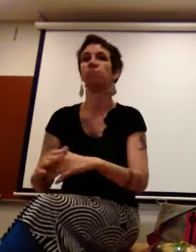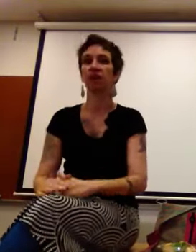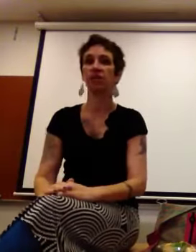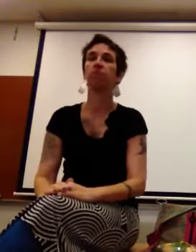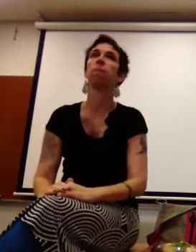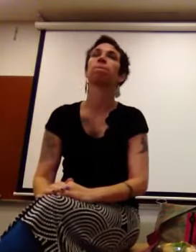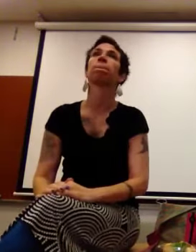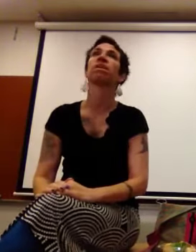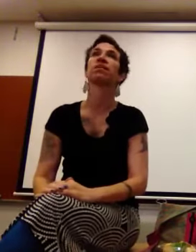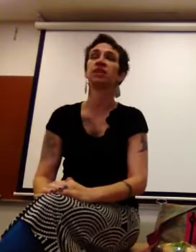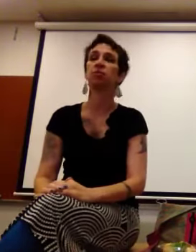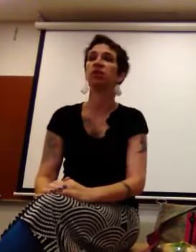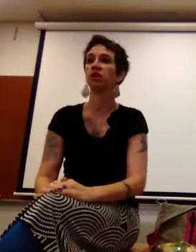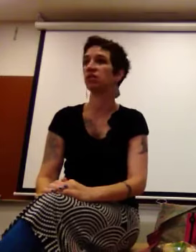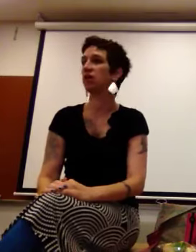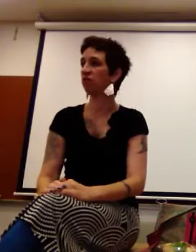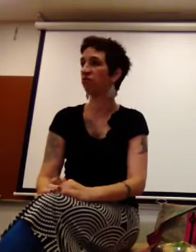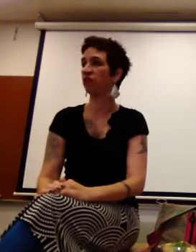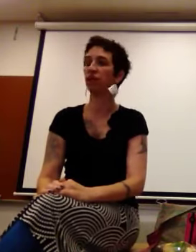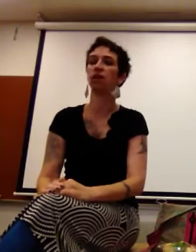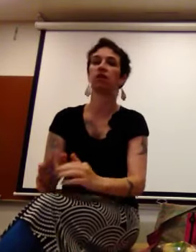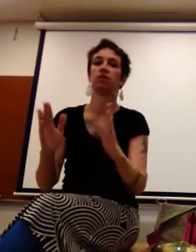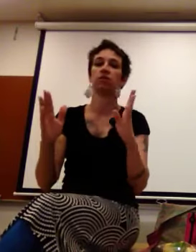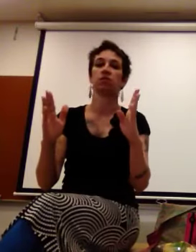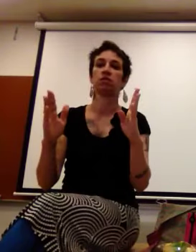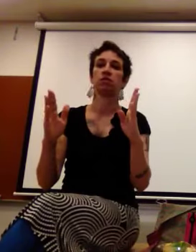But I think because of